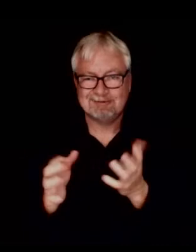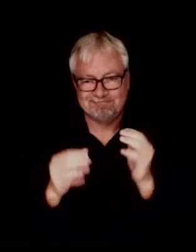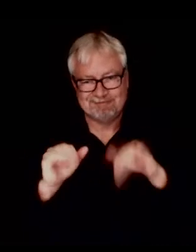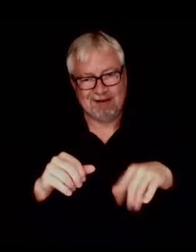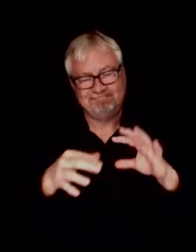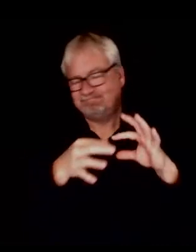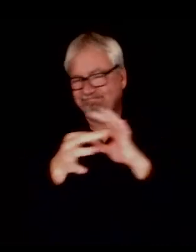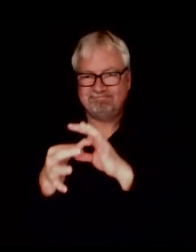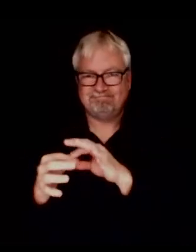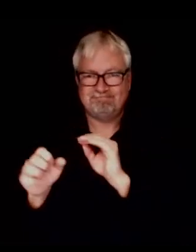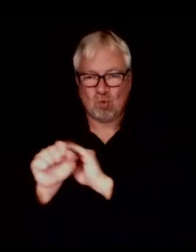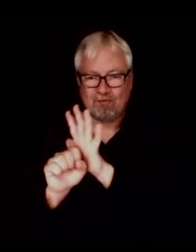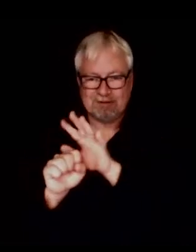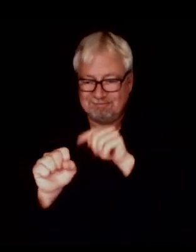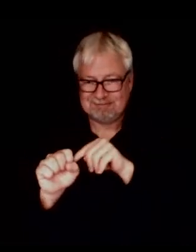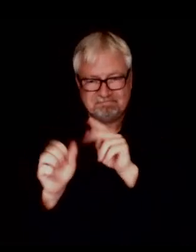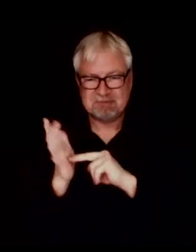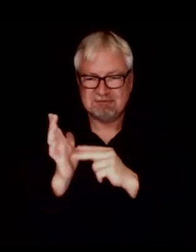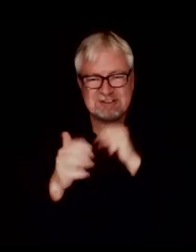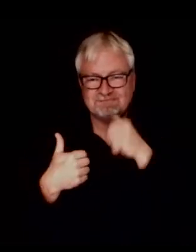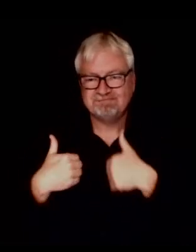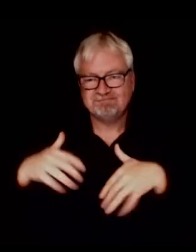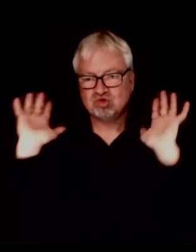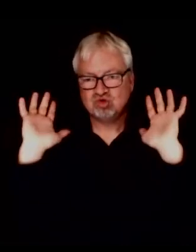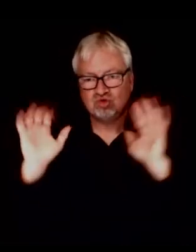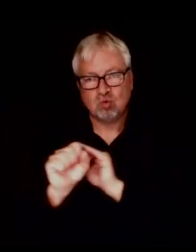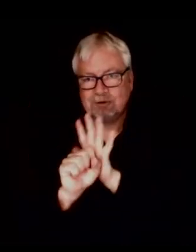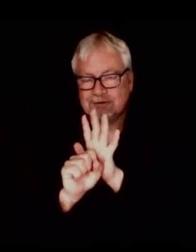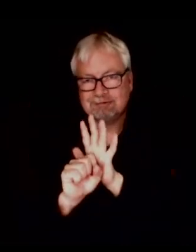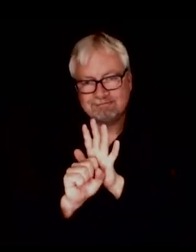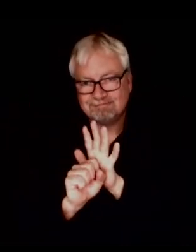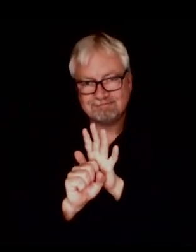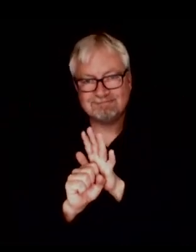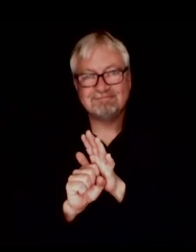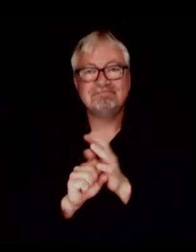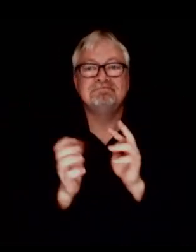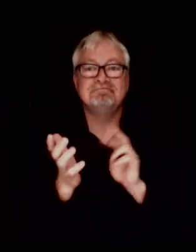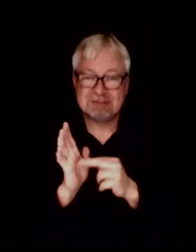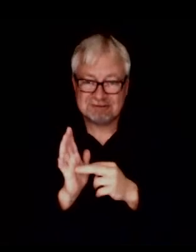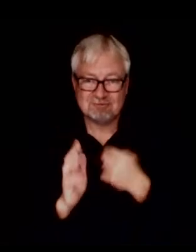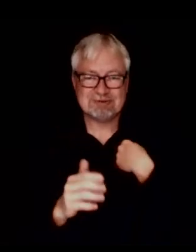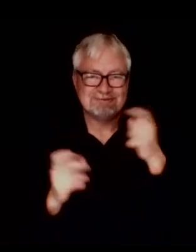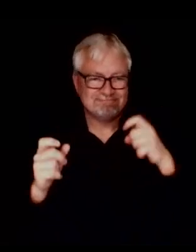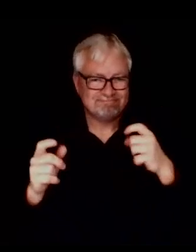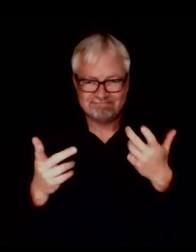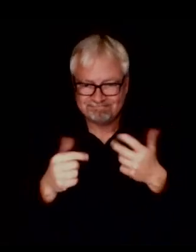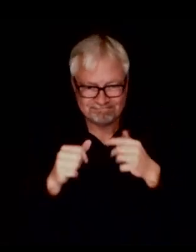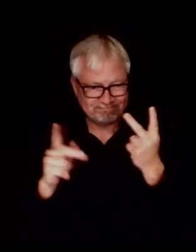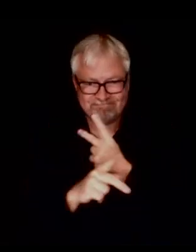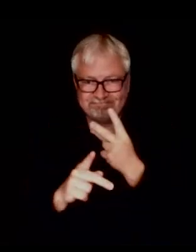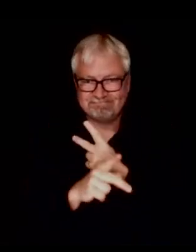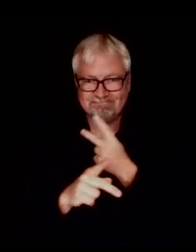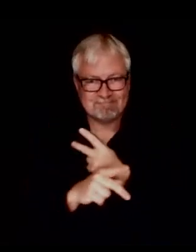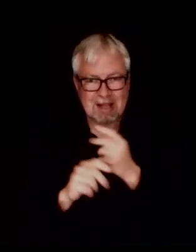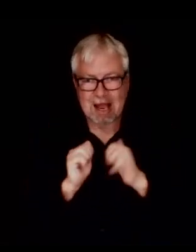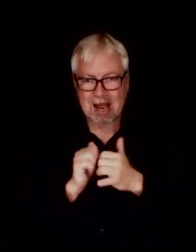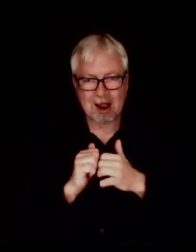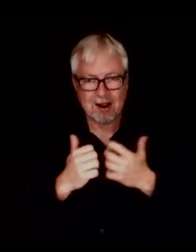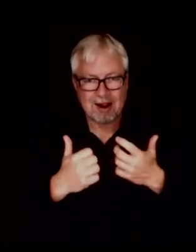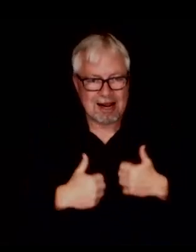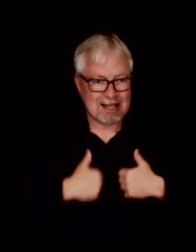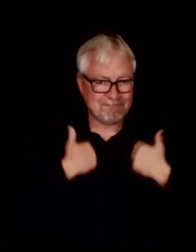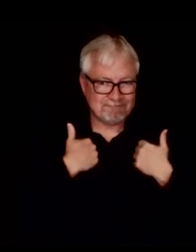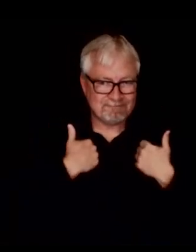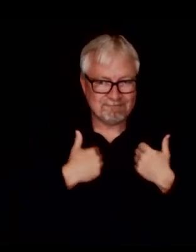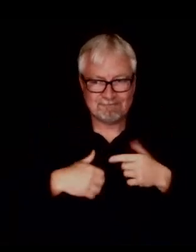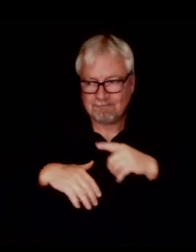yet. This means we are going to have to figure out how to live and raise our children when seemingly every action we take carries